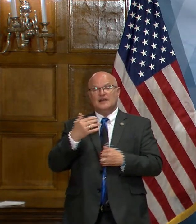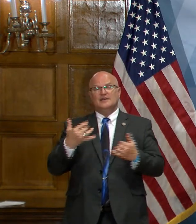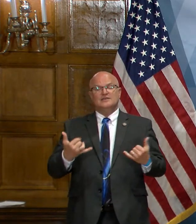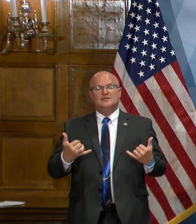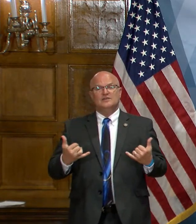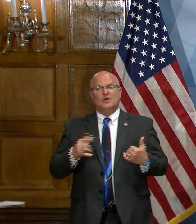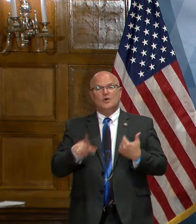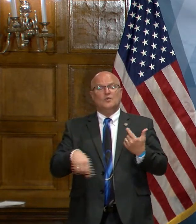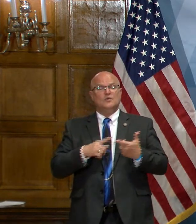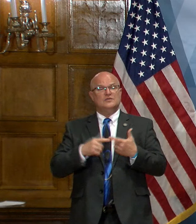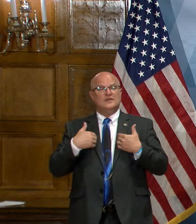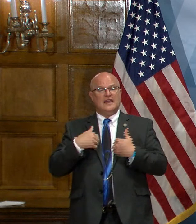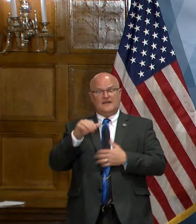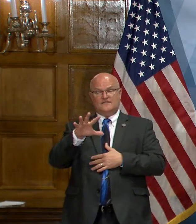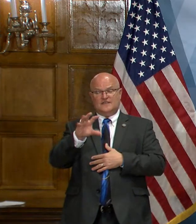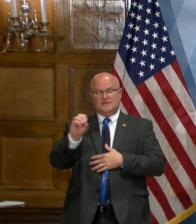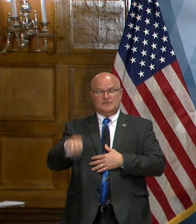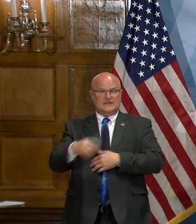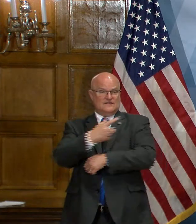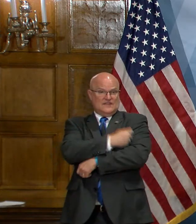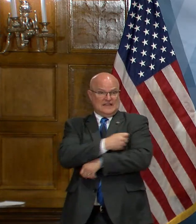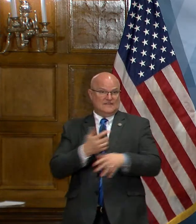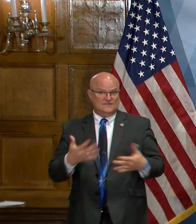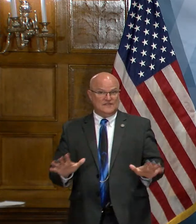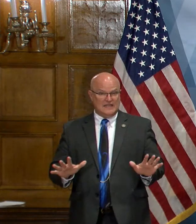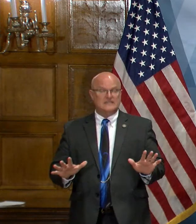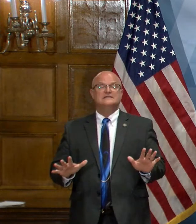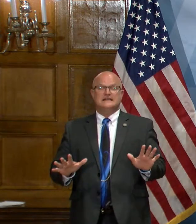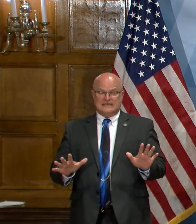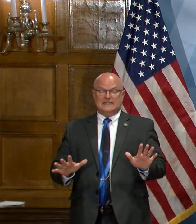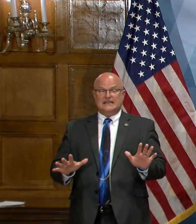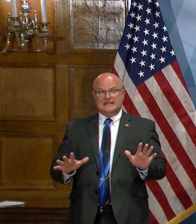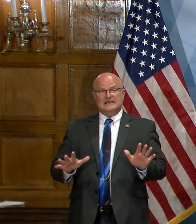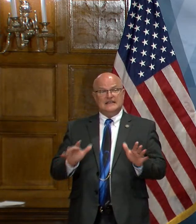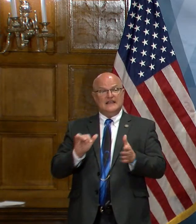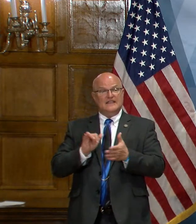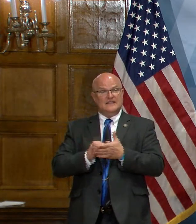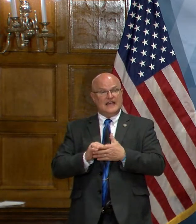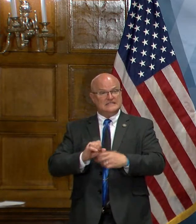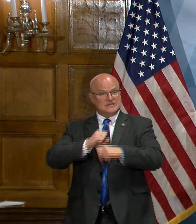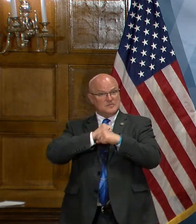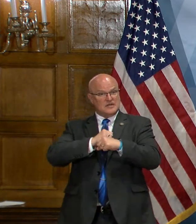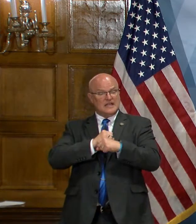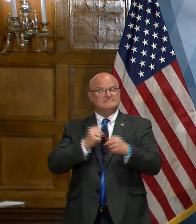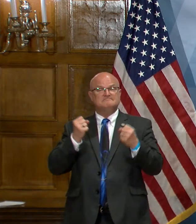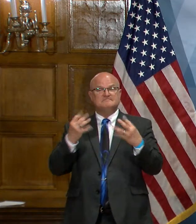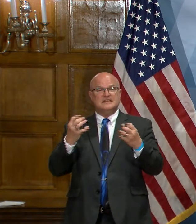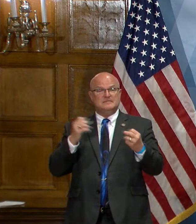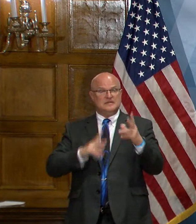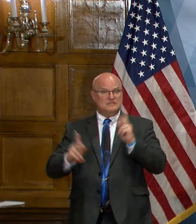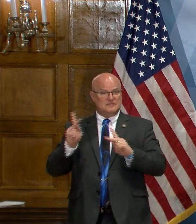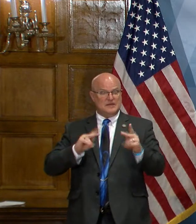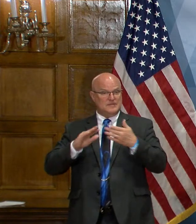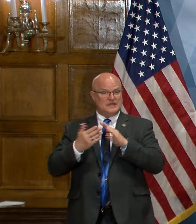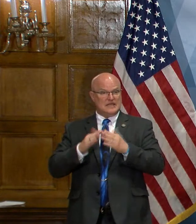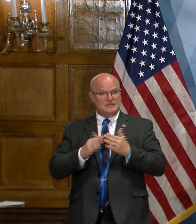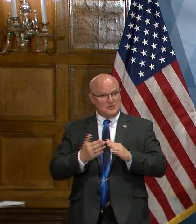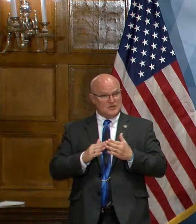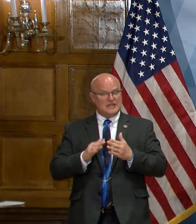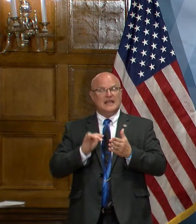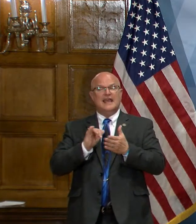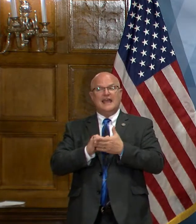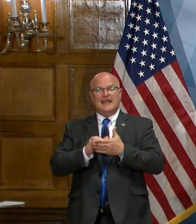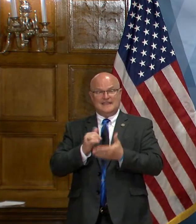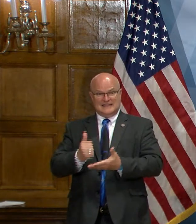Now, whenever you have 50% vaccinated, that is a protection for many in the community, and